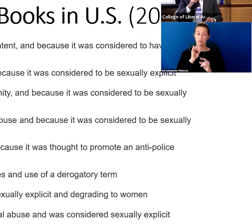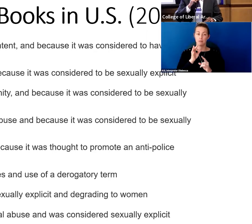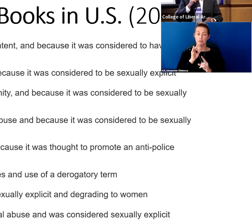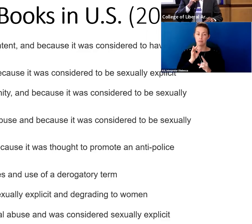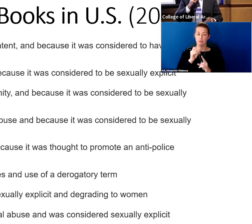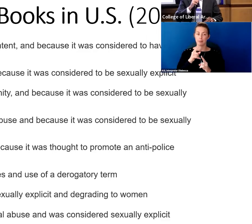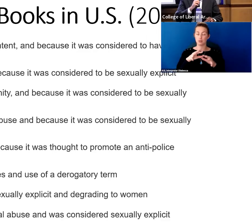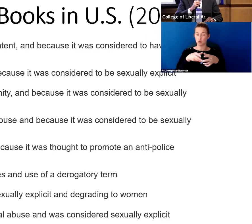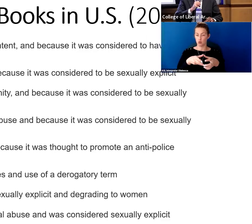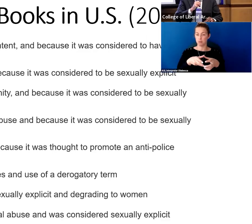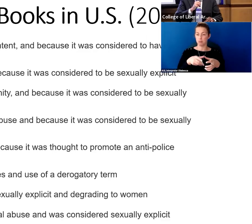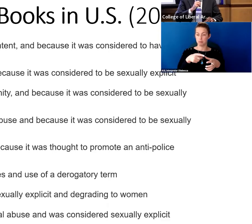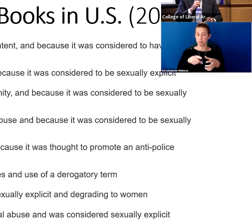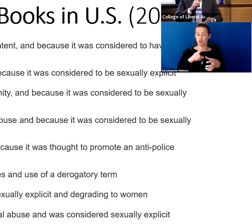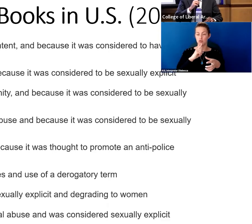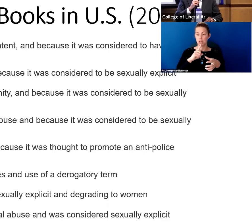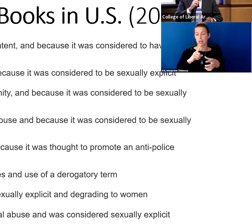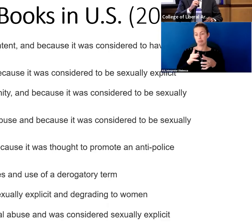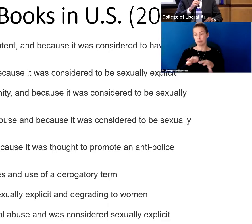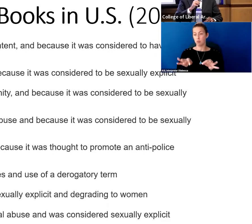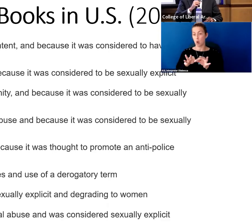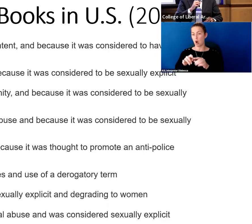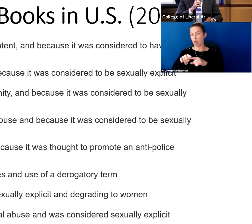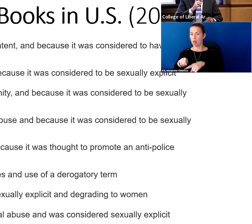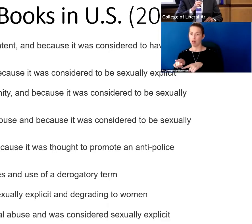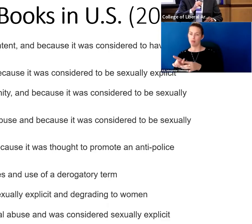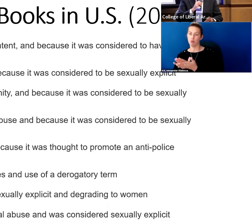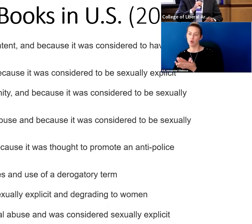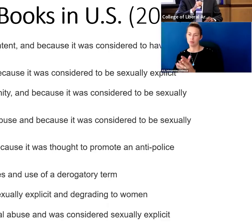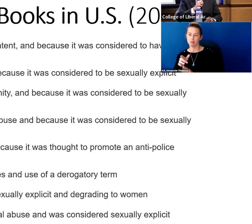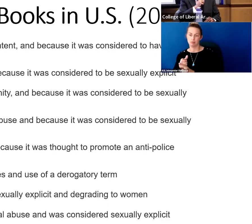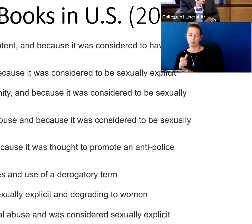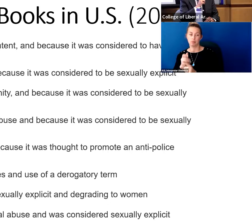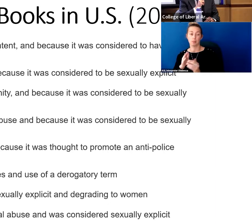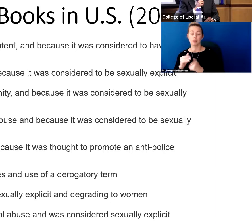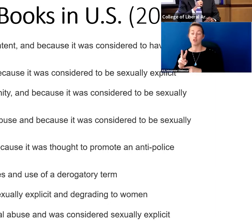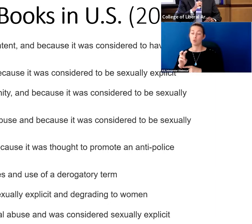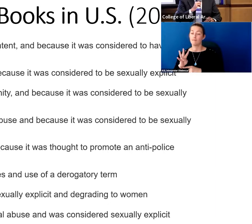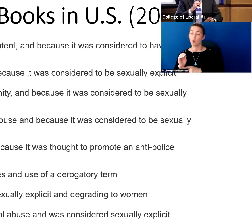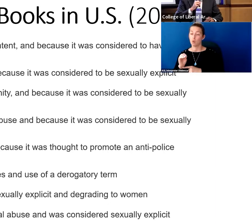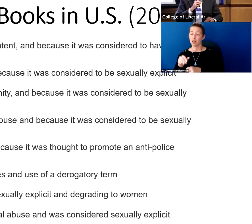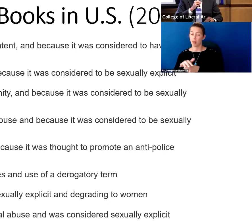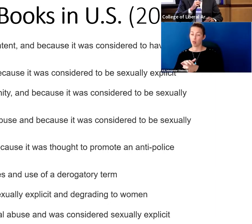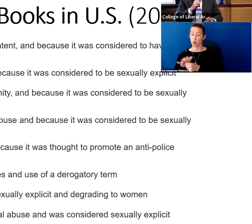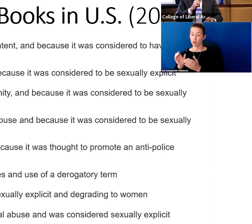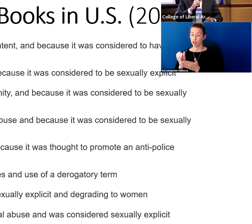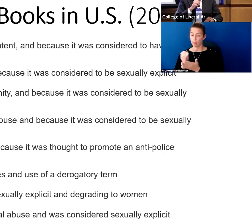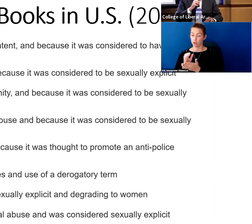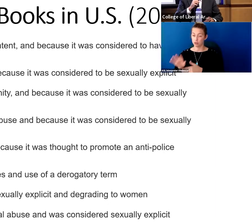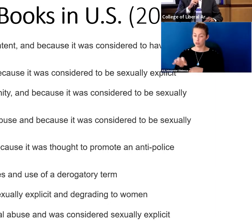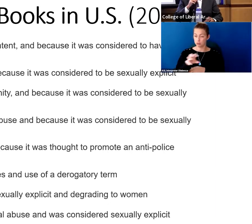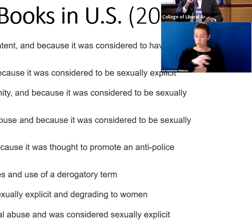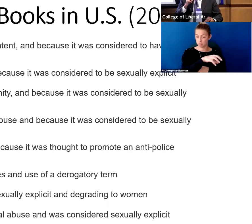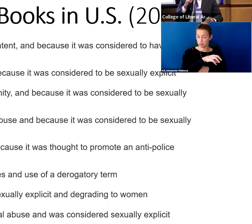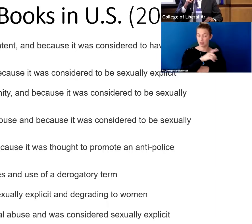and influencing school board elections. With more than 240 local chapters, they are asking candidates to sign